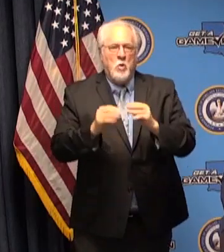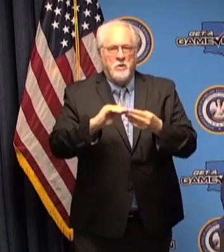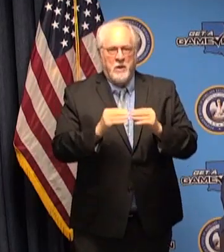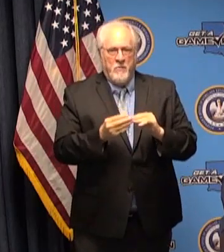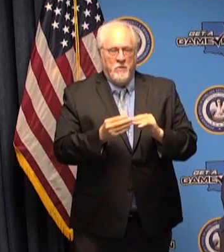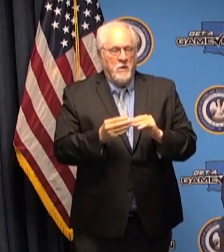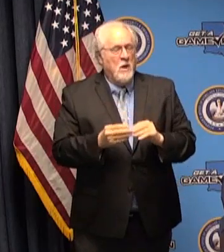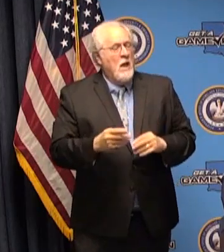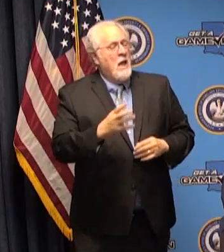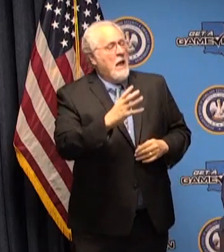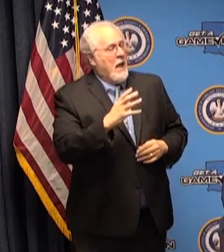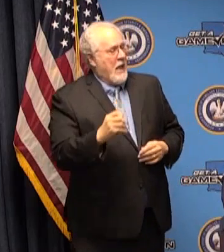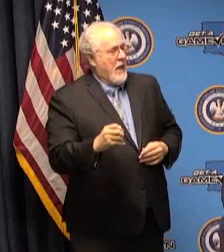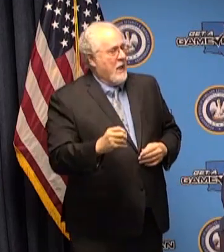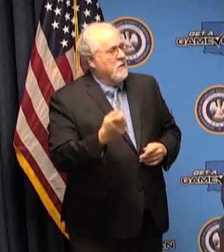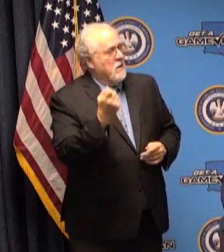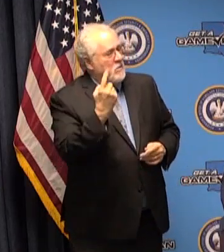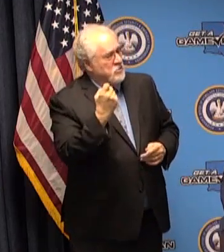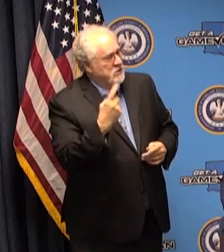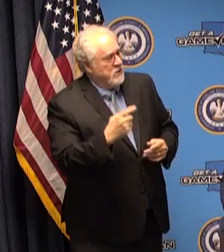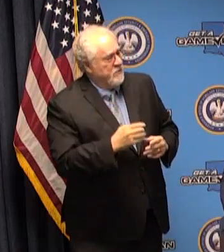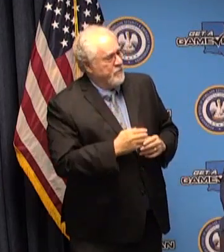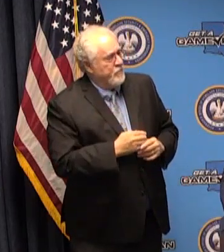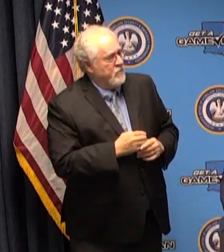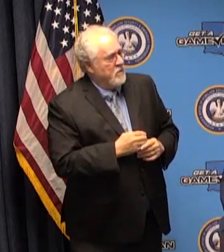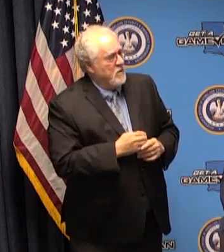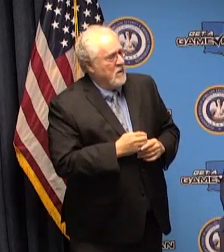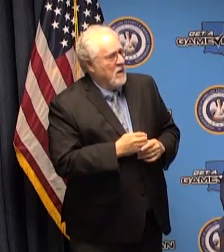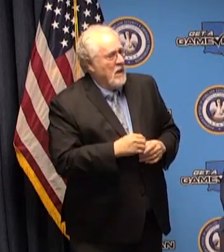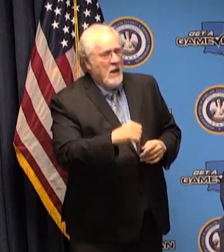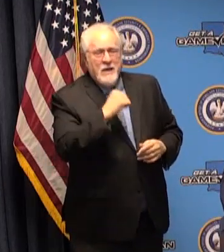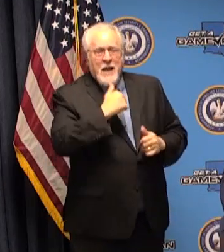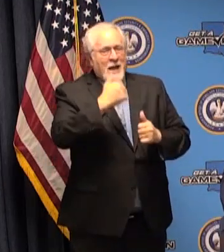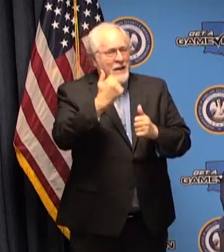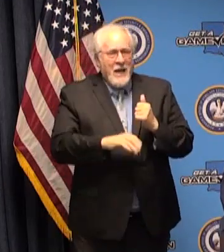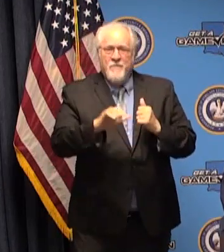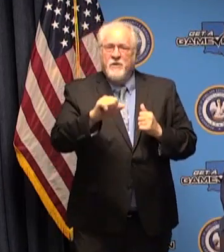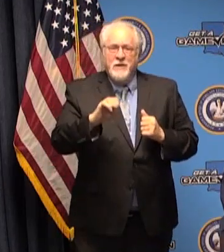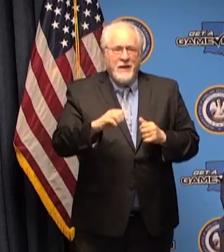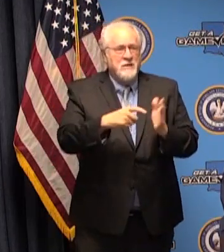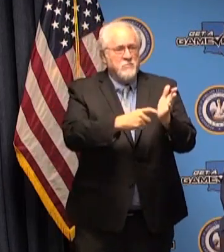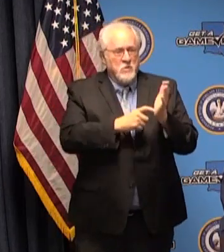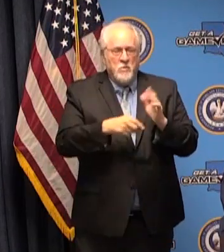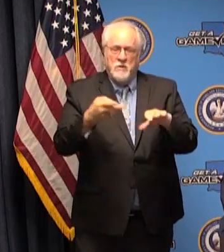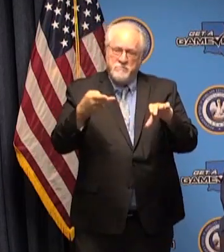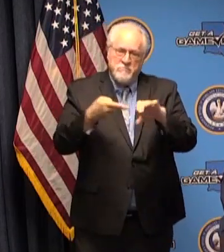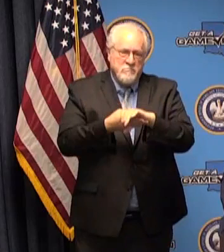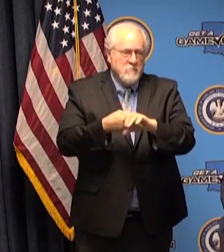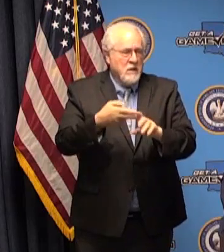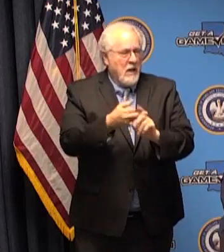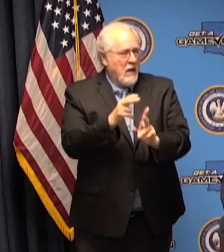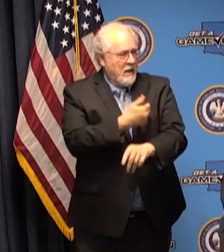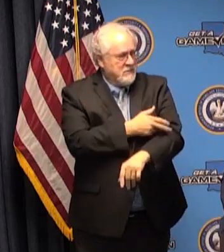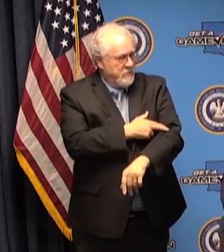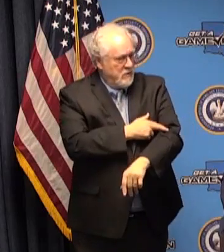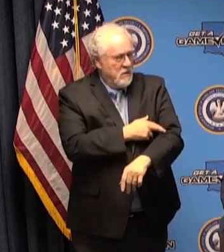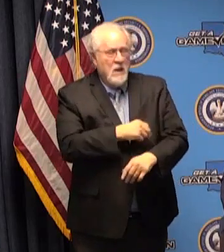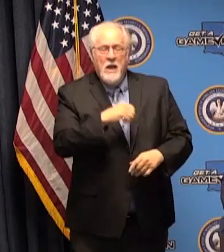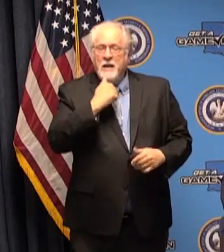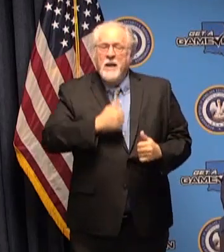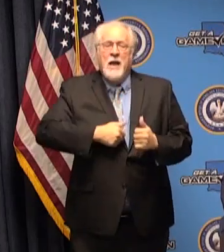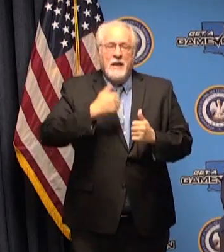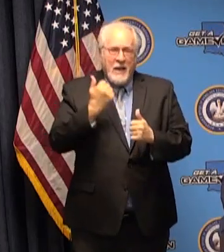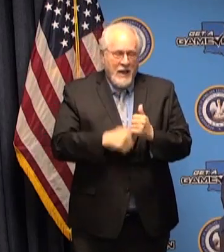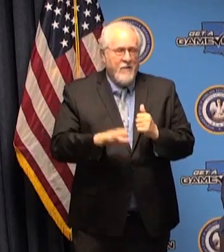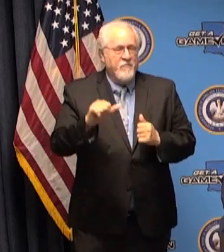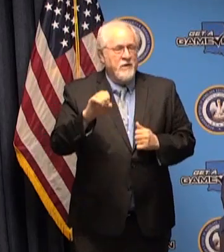of cases. And do understand that not every case requires hospitalization, and not